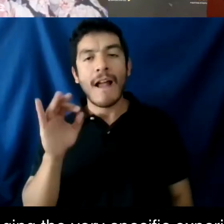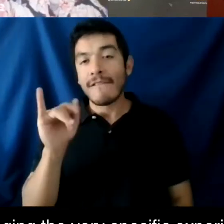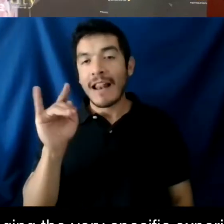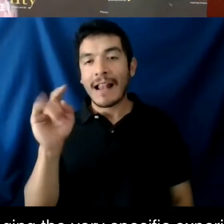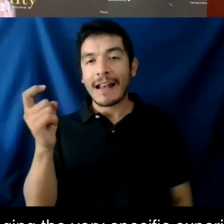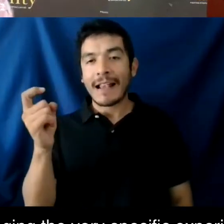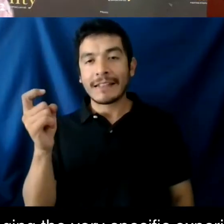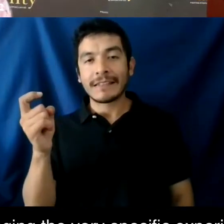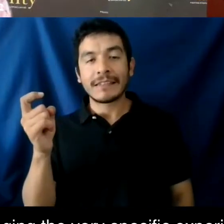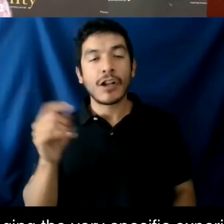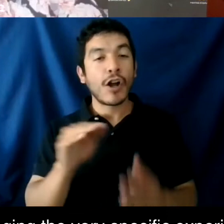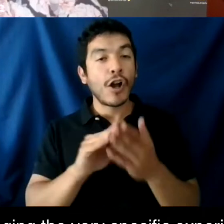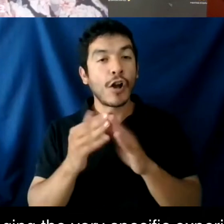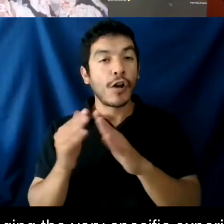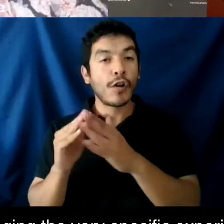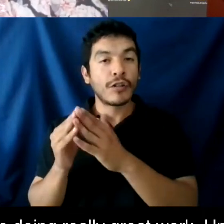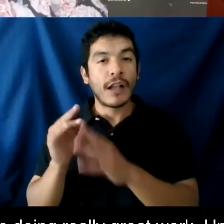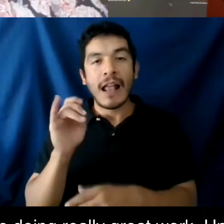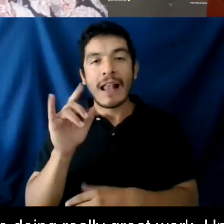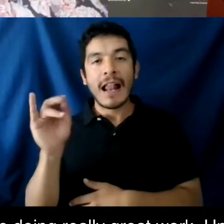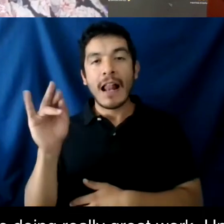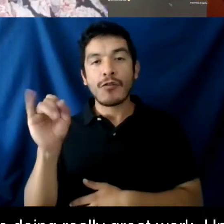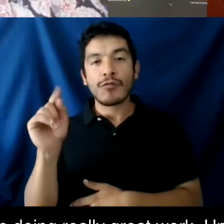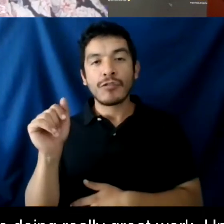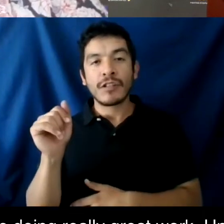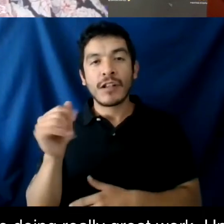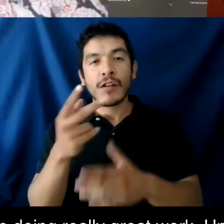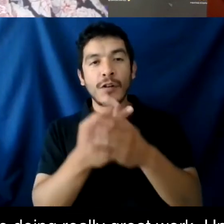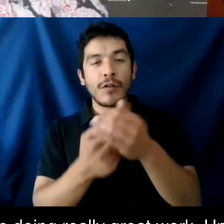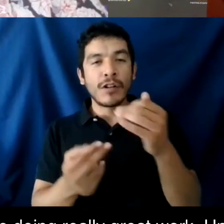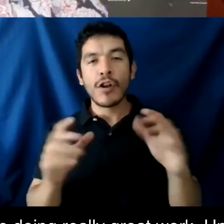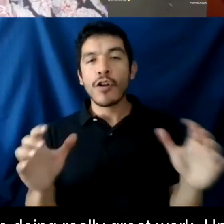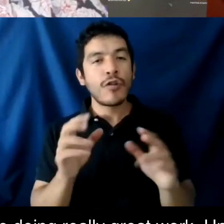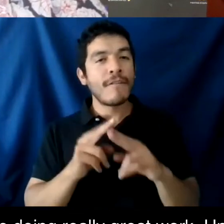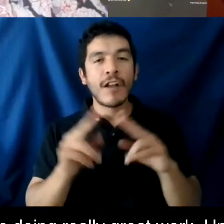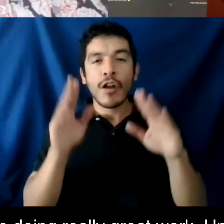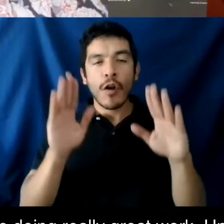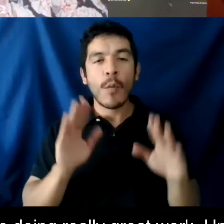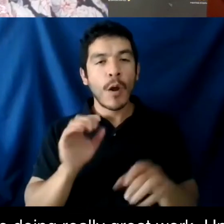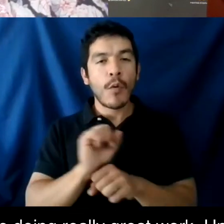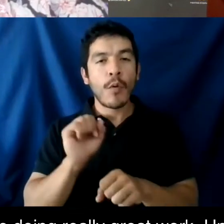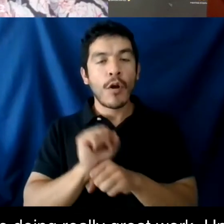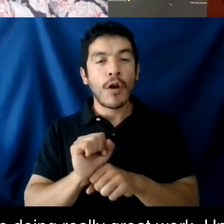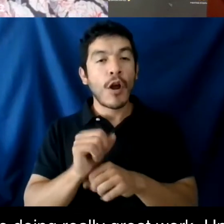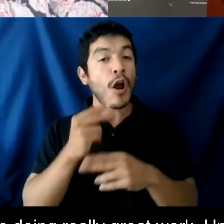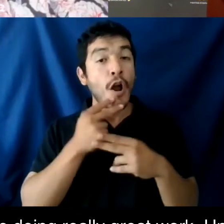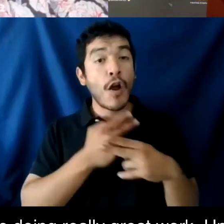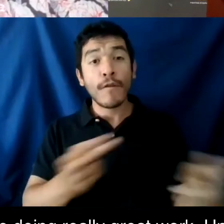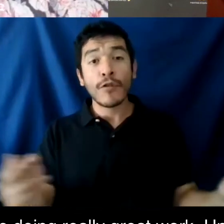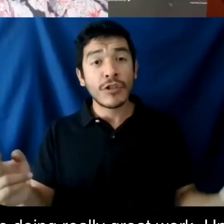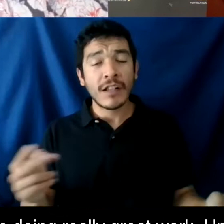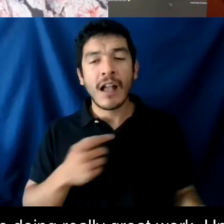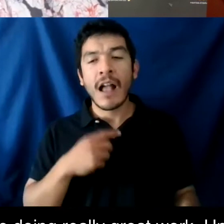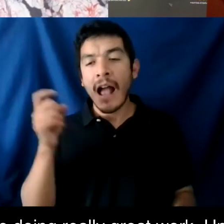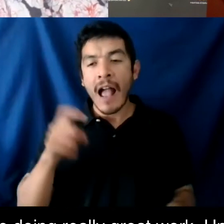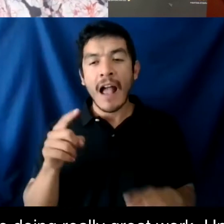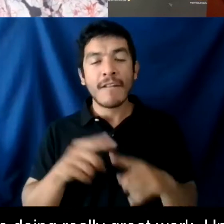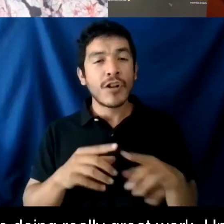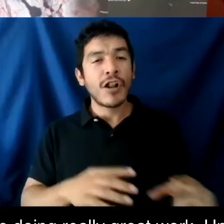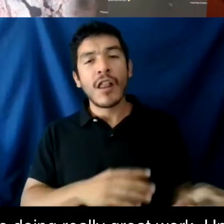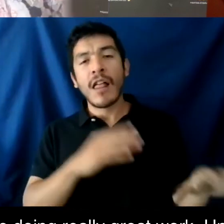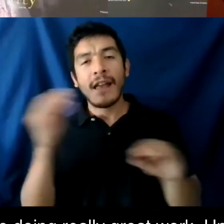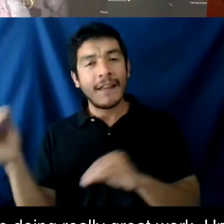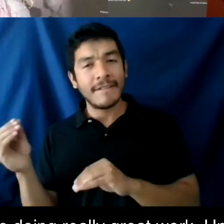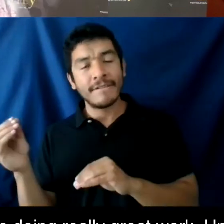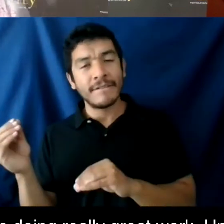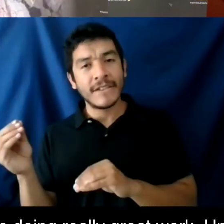community. Nelly and Krista, you guys are doing really great work. Unfortunately, I have to jump on a